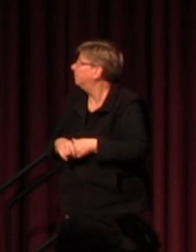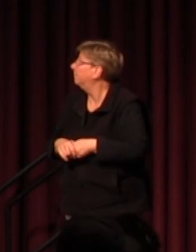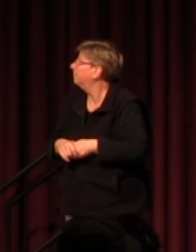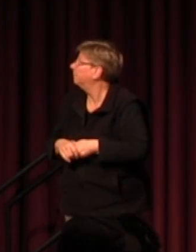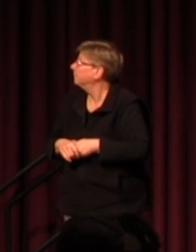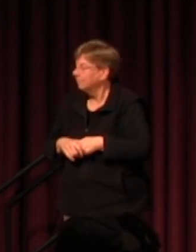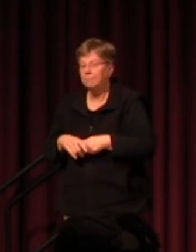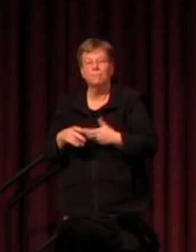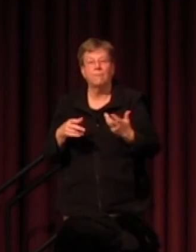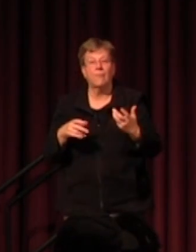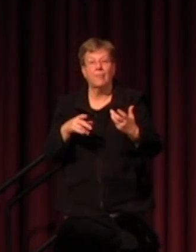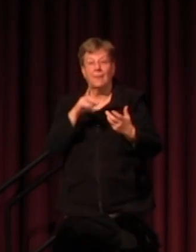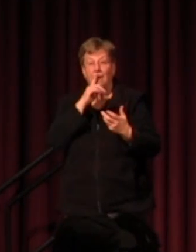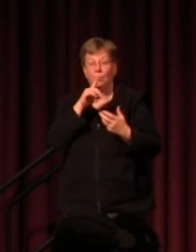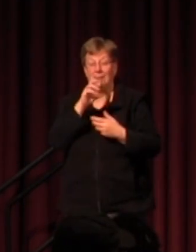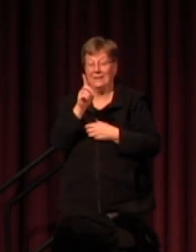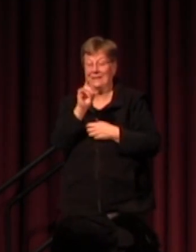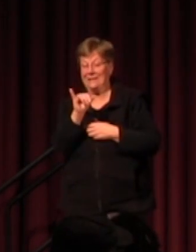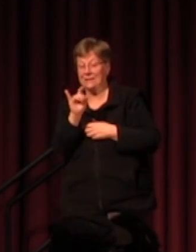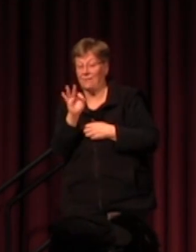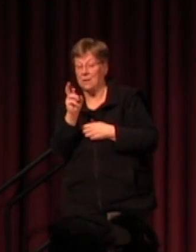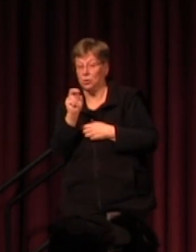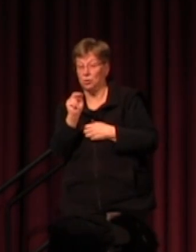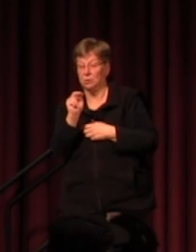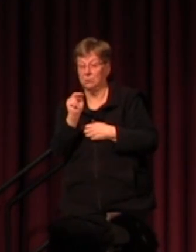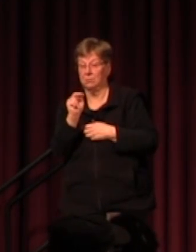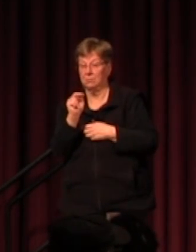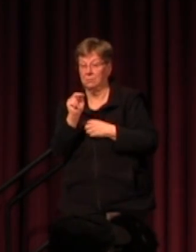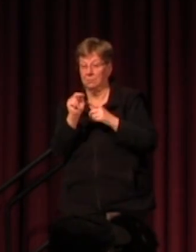There is no such thing as dysfunction in a system.